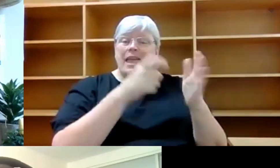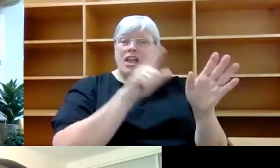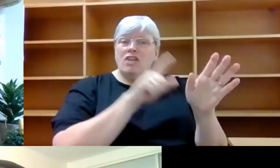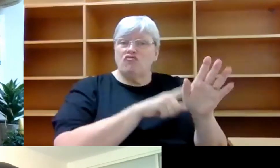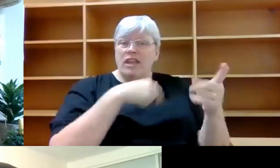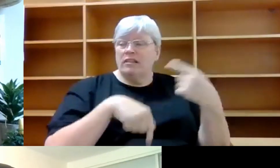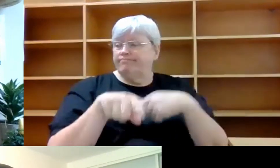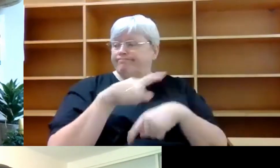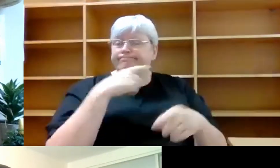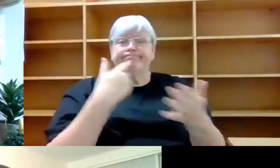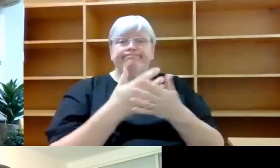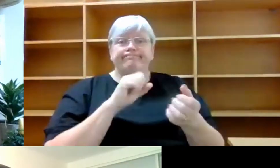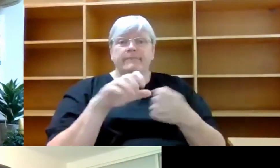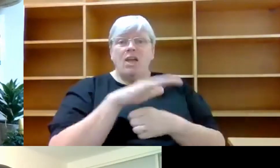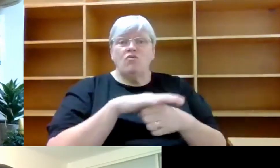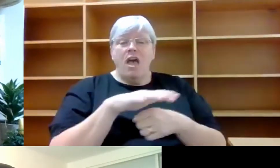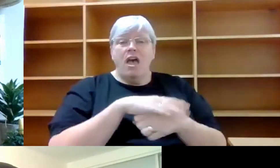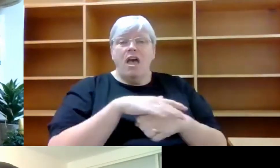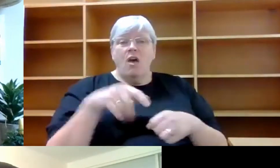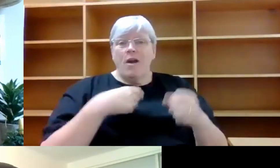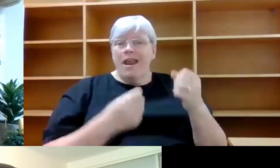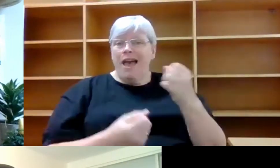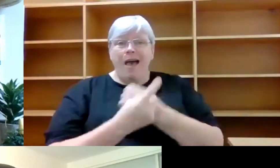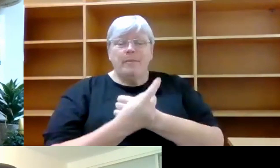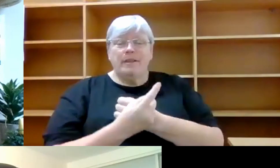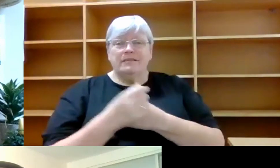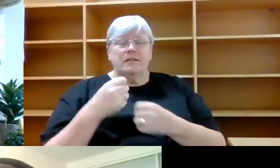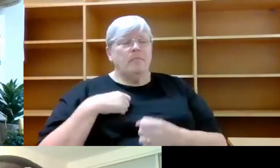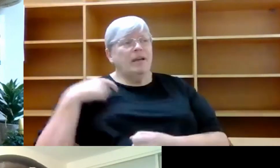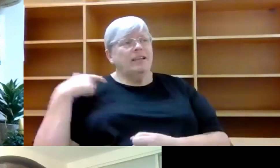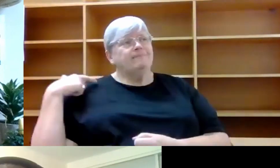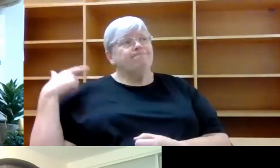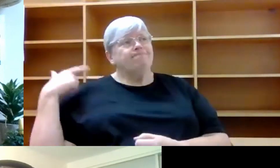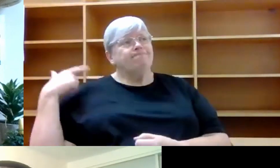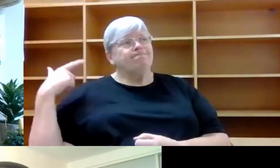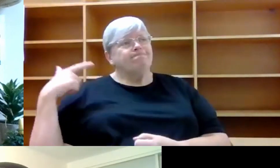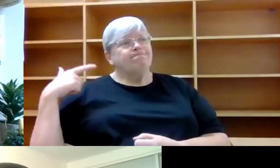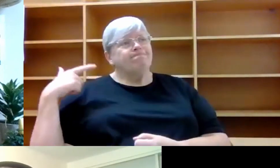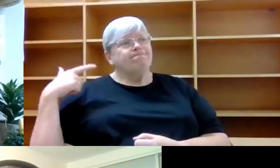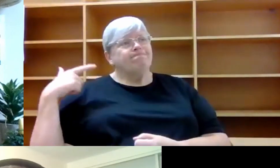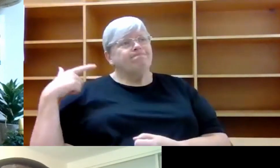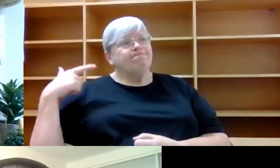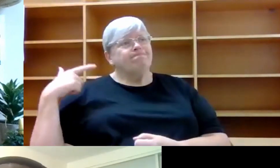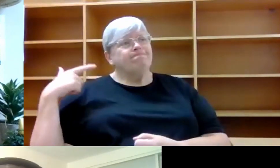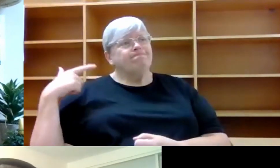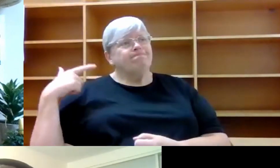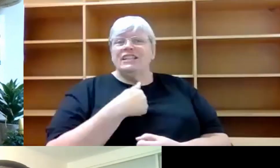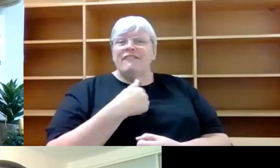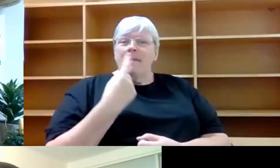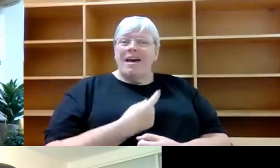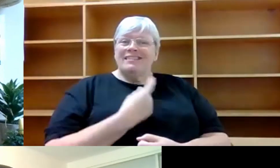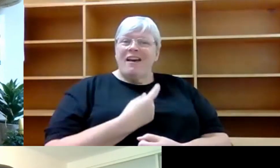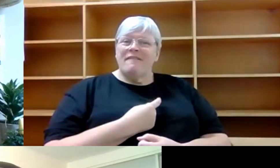place, but also on my journey trying to identify myself as a son of West